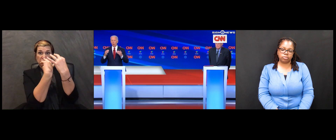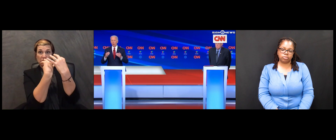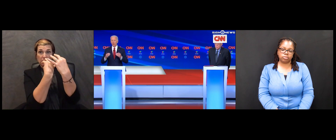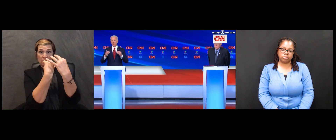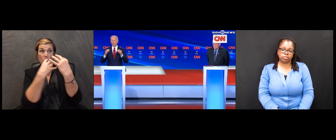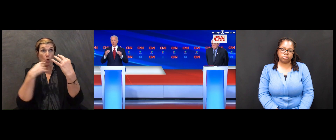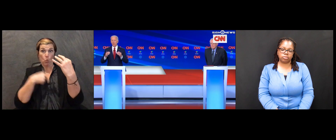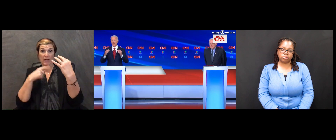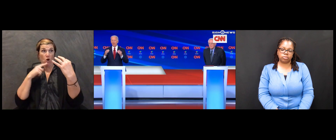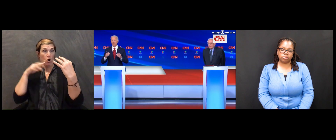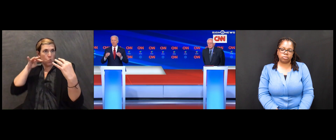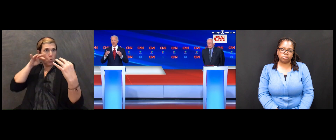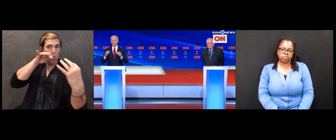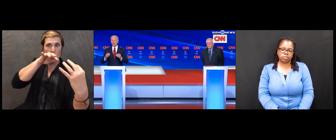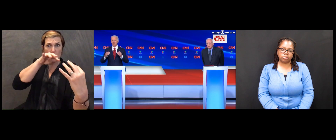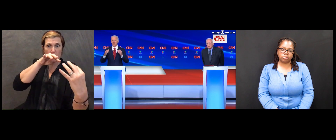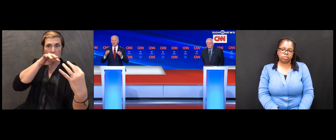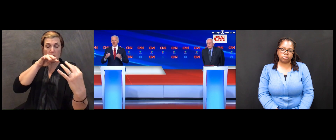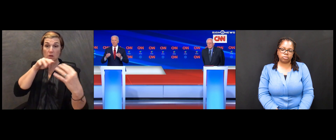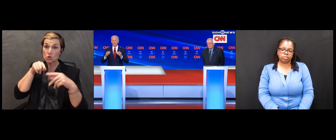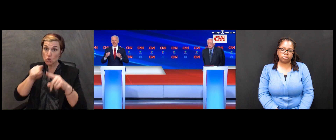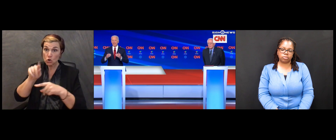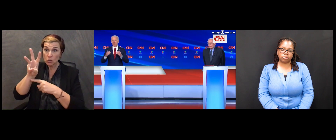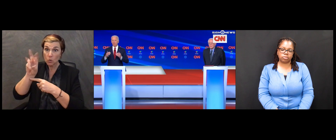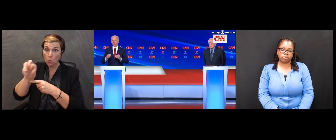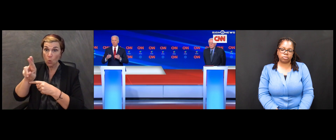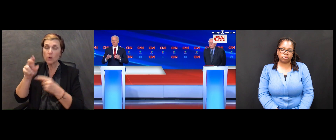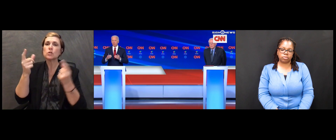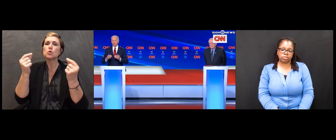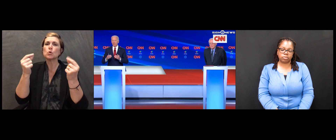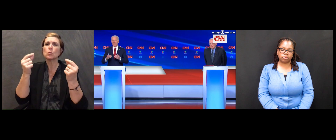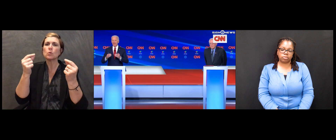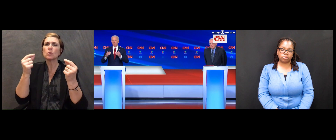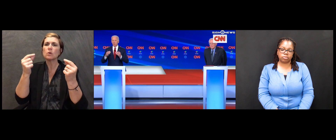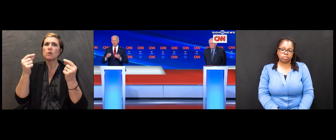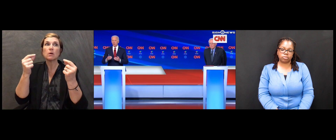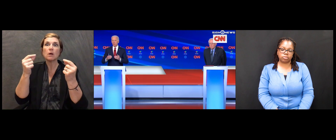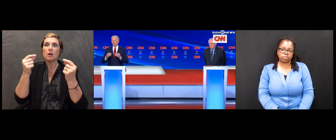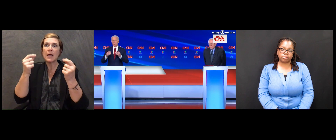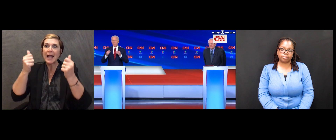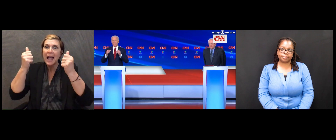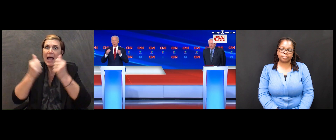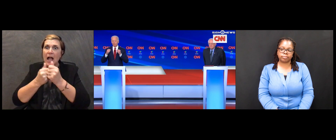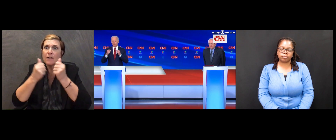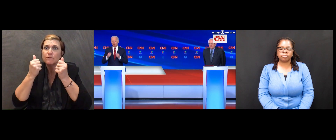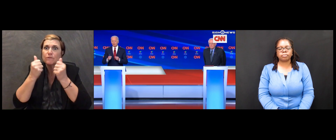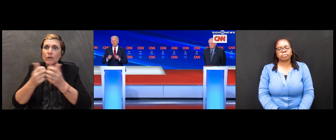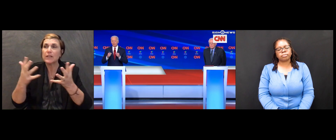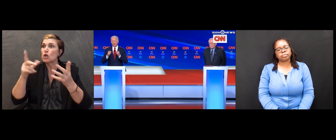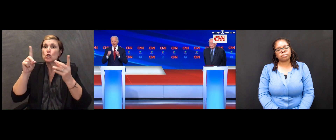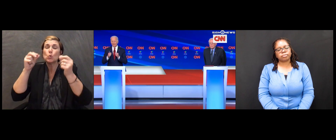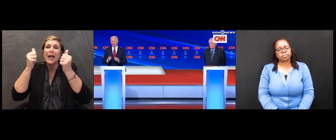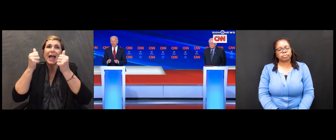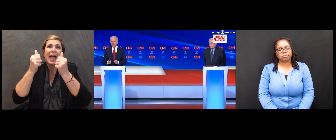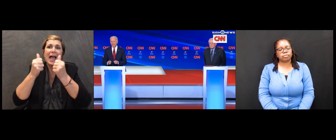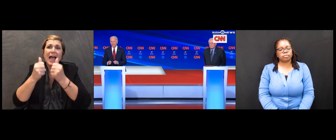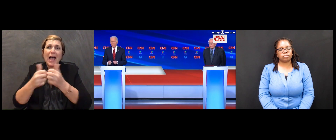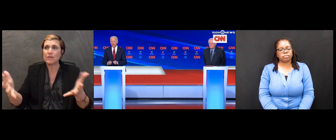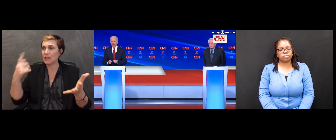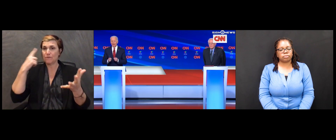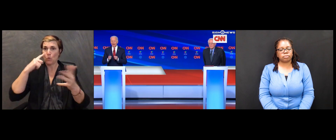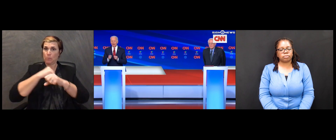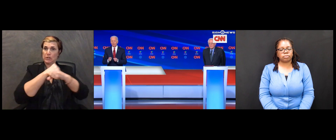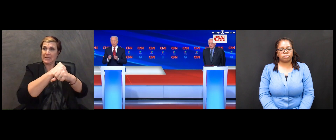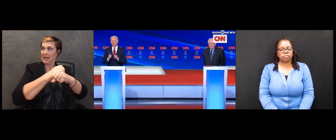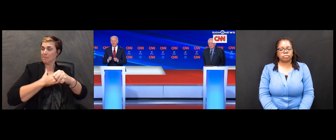in a war, you do whatever is needed to be done to take care of your people. And what you do is you, and I have proposed it, laid it out in